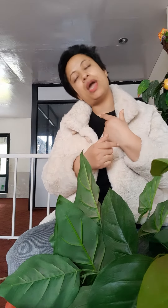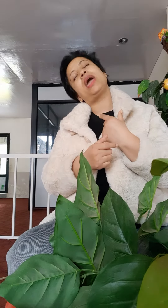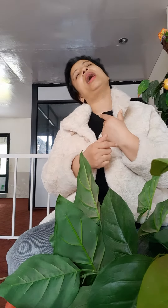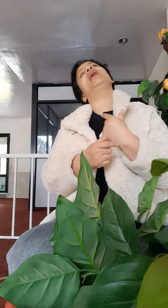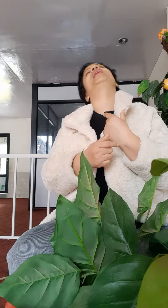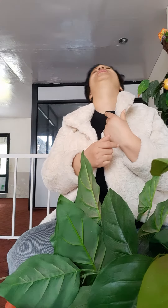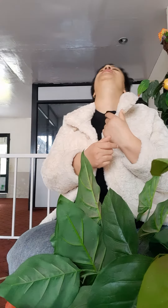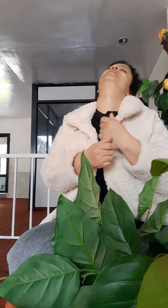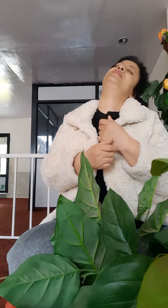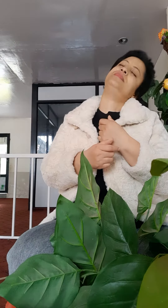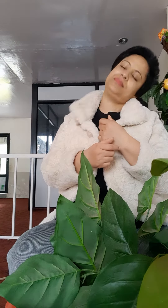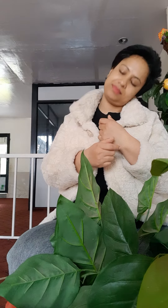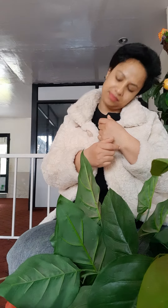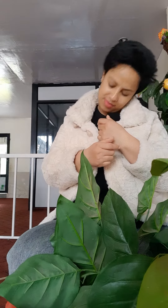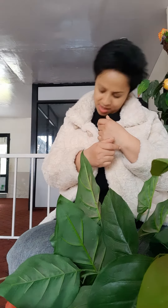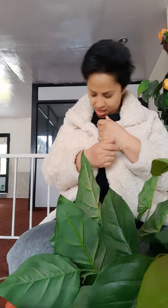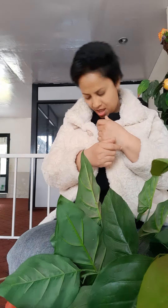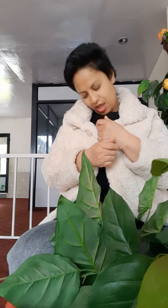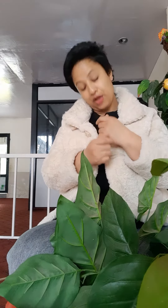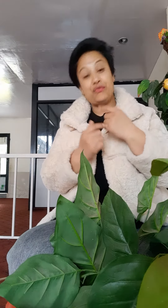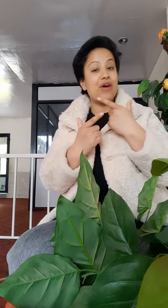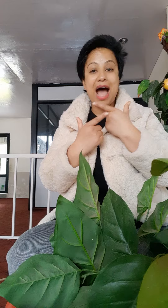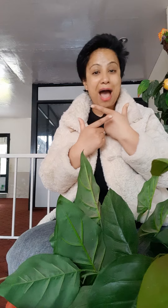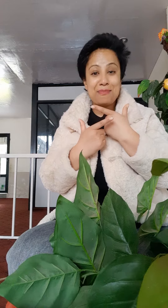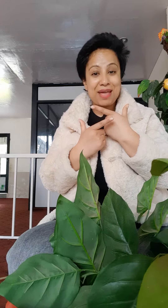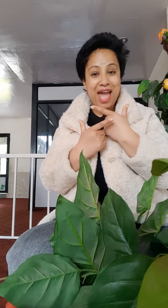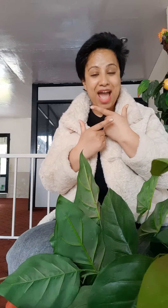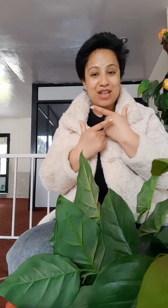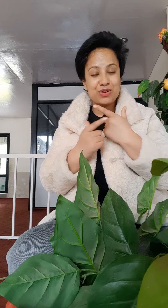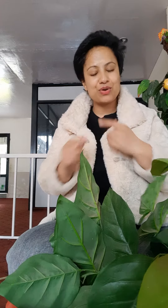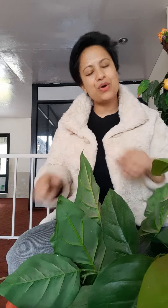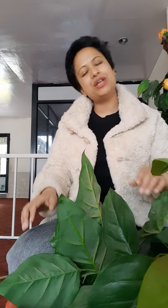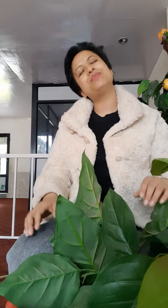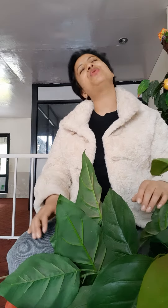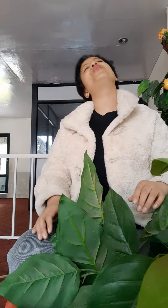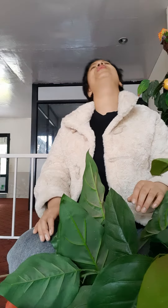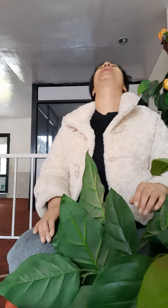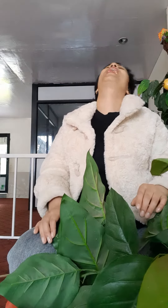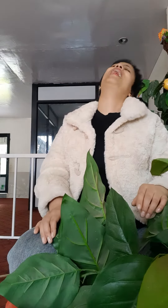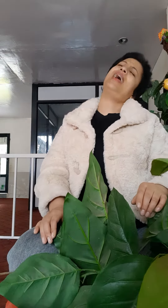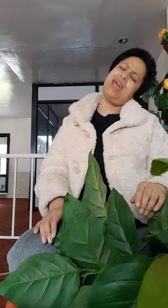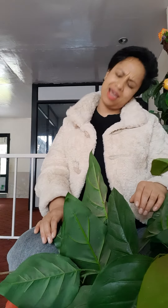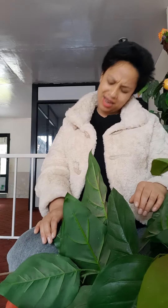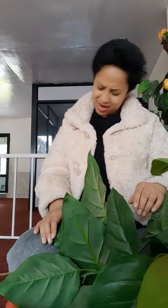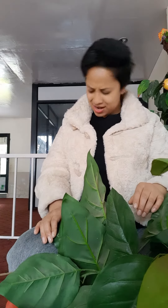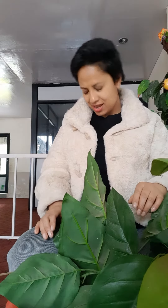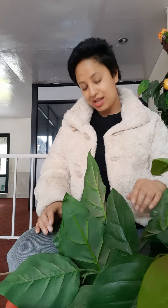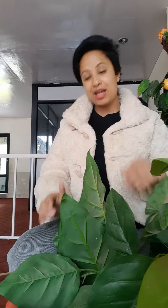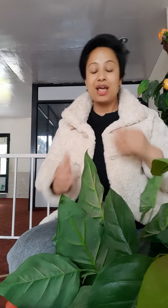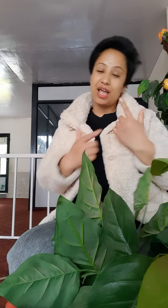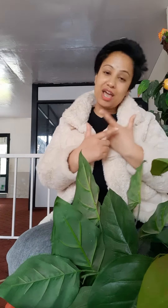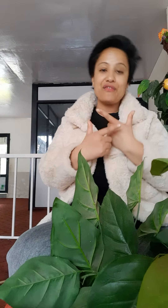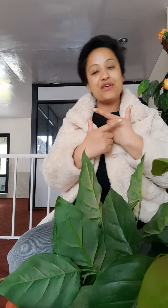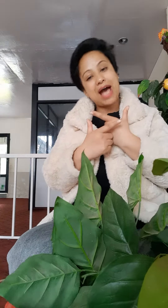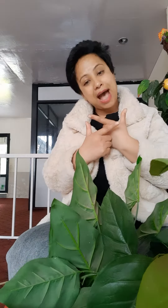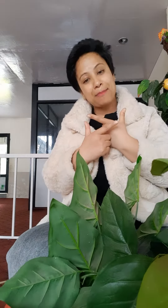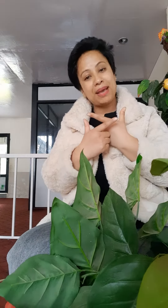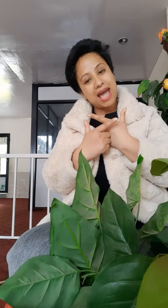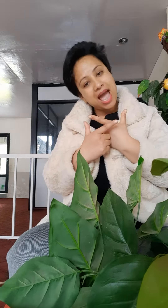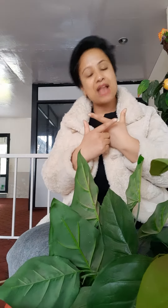head. If you're happy and you know it, move your head. If you're happy and